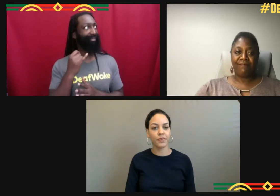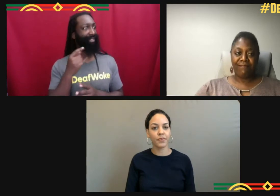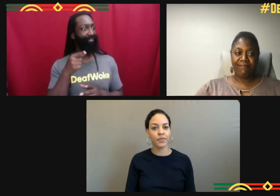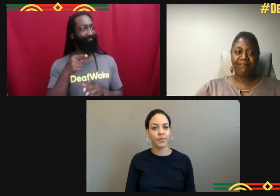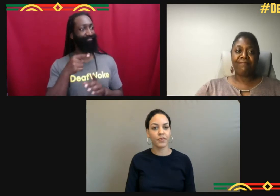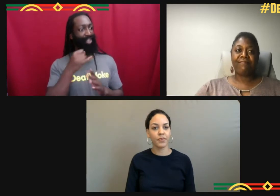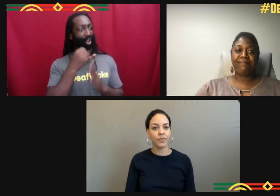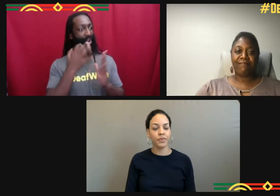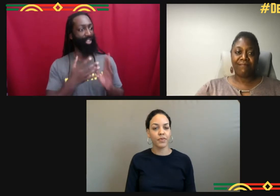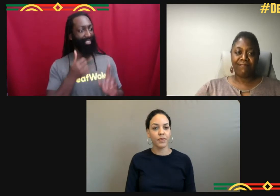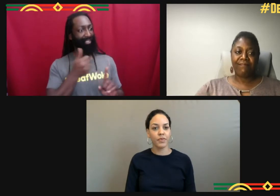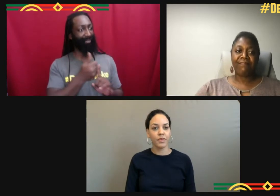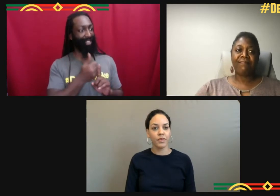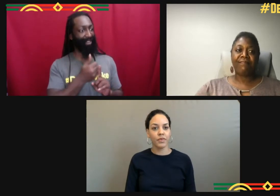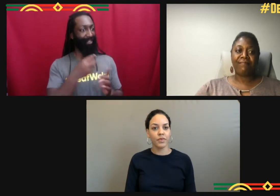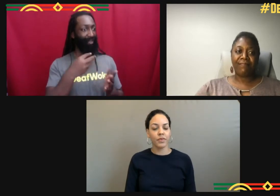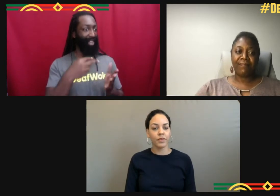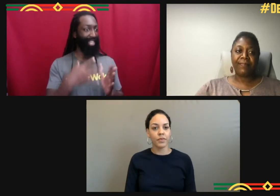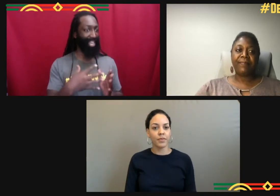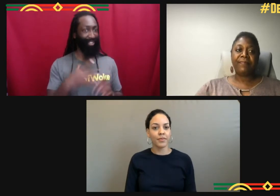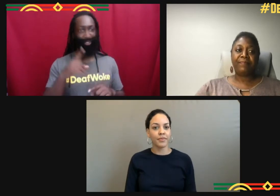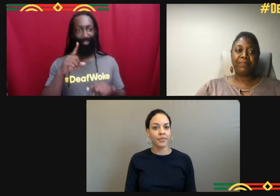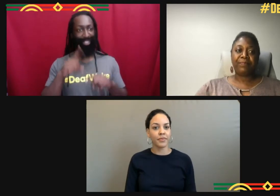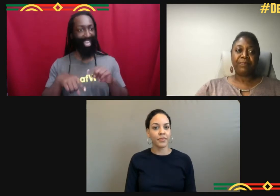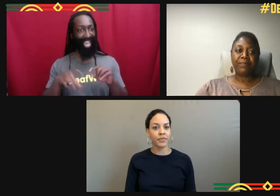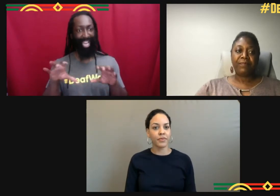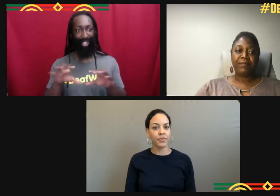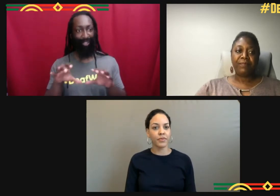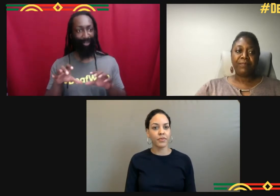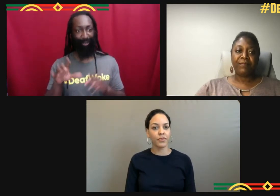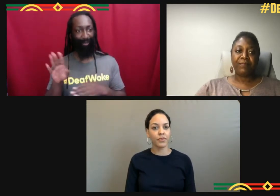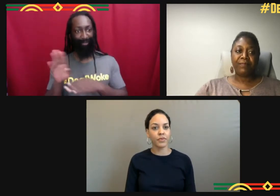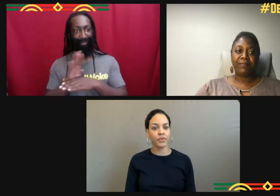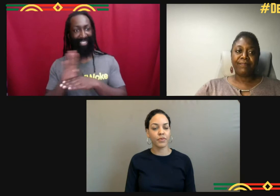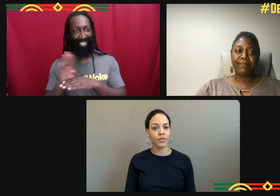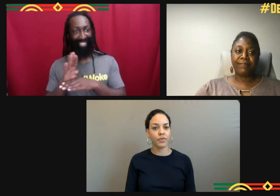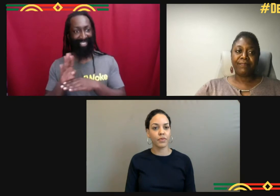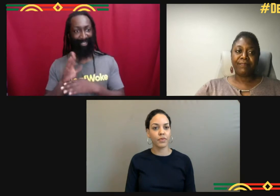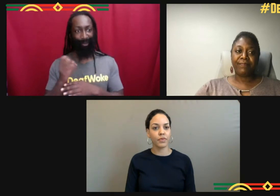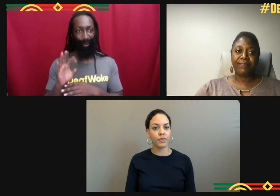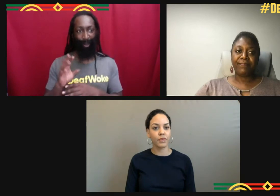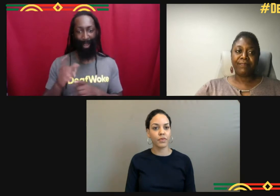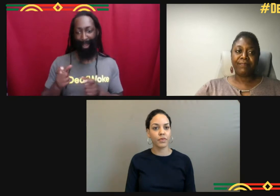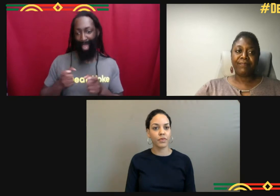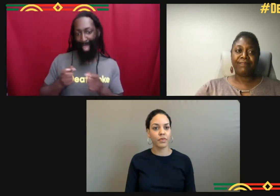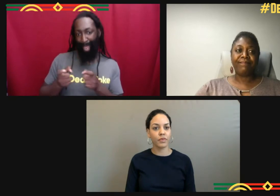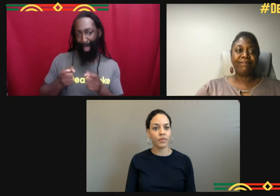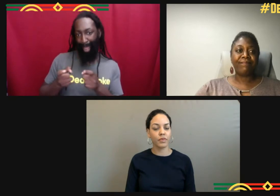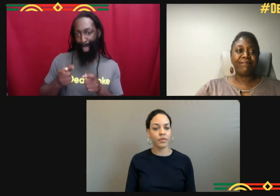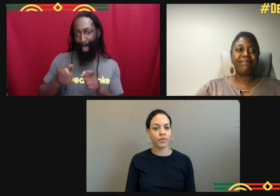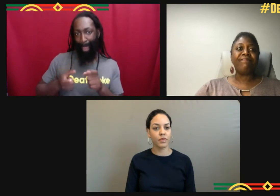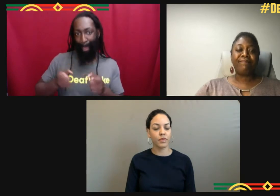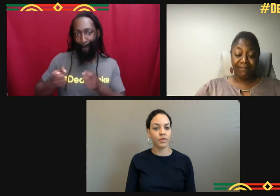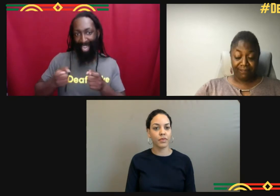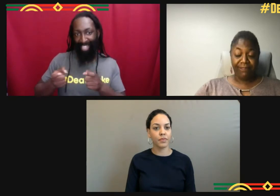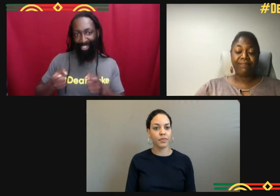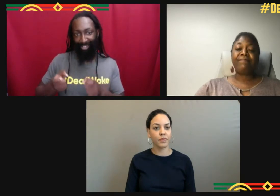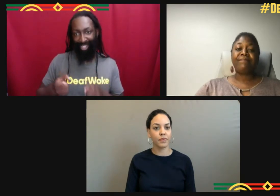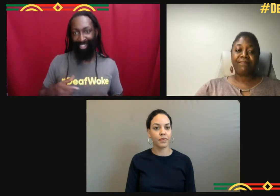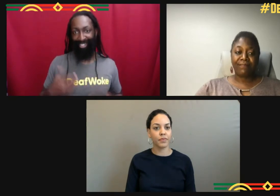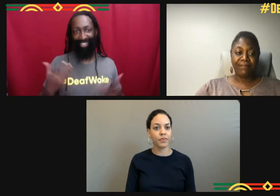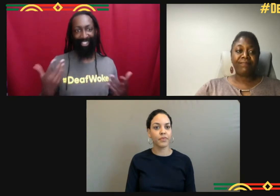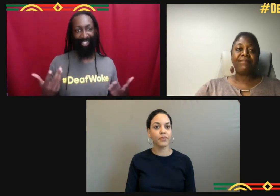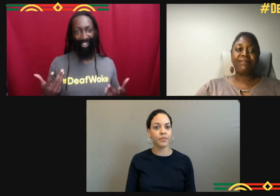You know, people think about the business not as the art, or people think of the art not as the